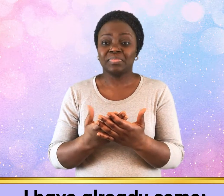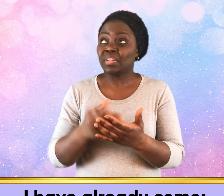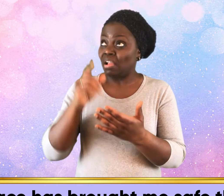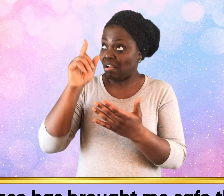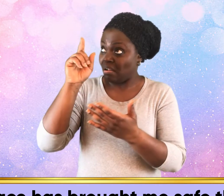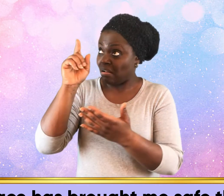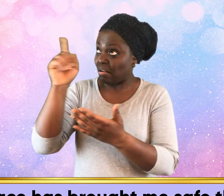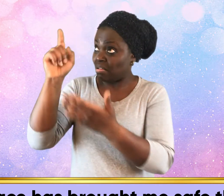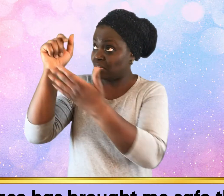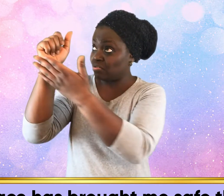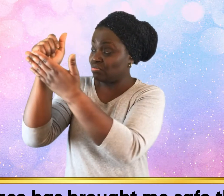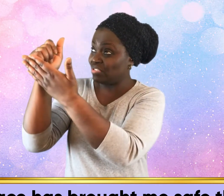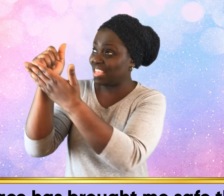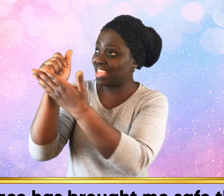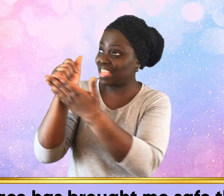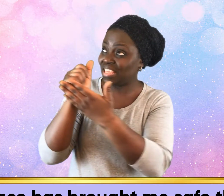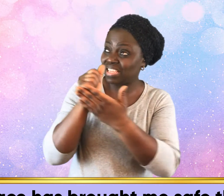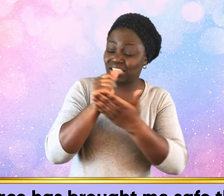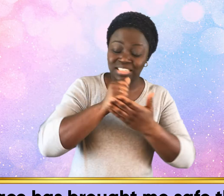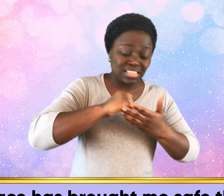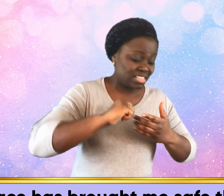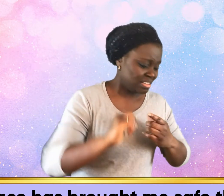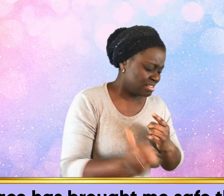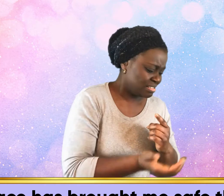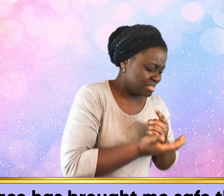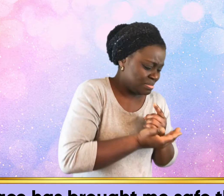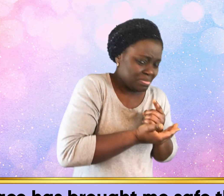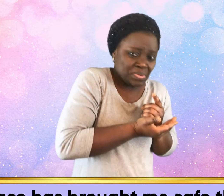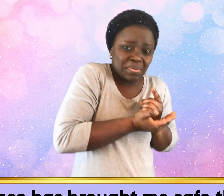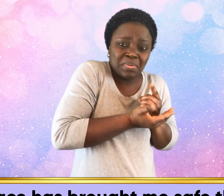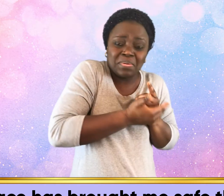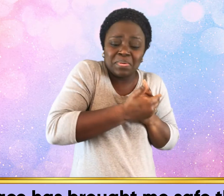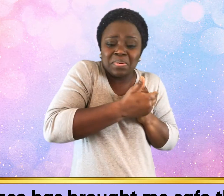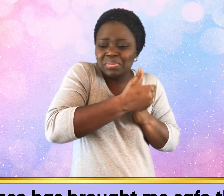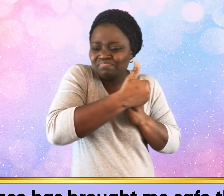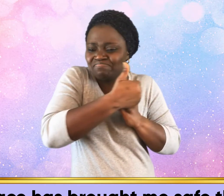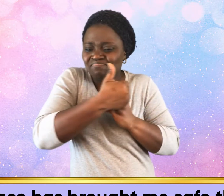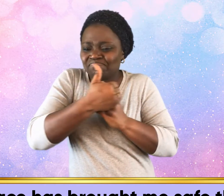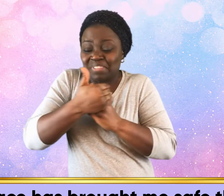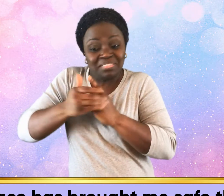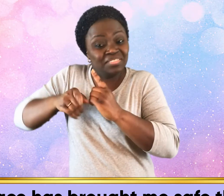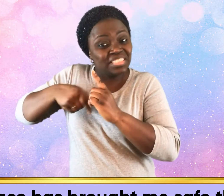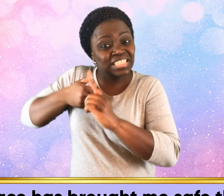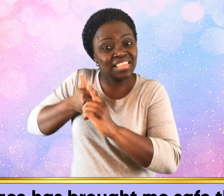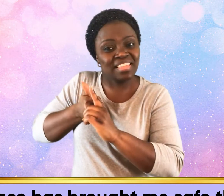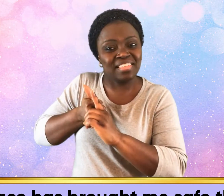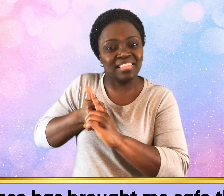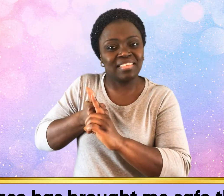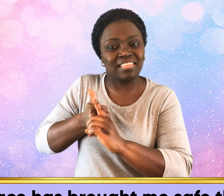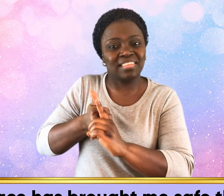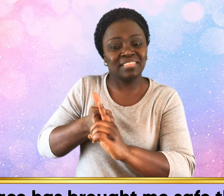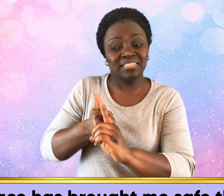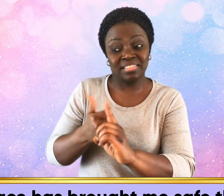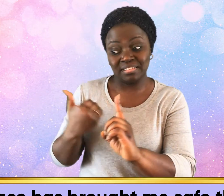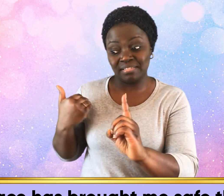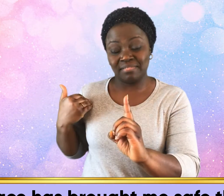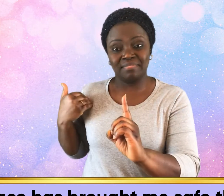T'is grace has brought me safe thus